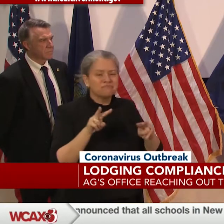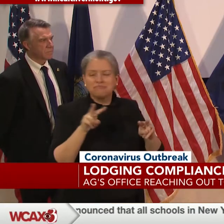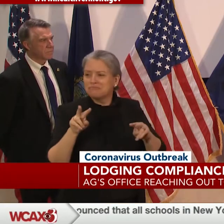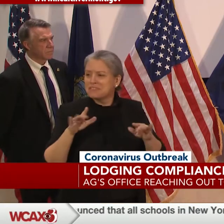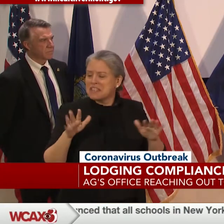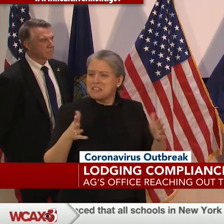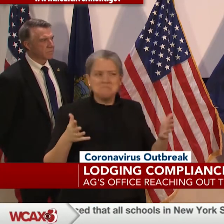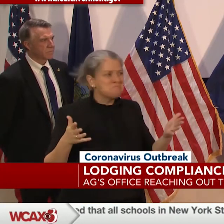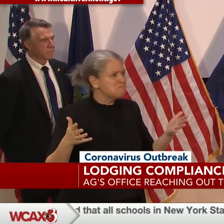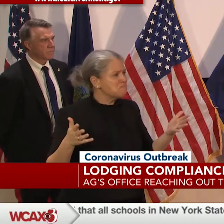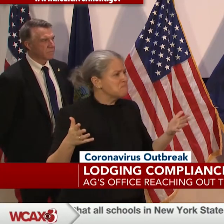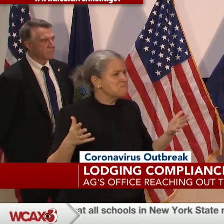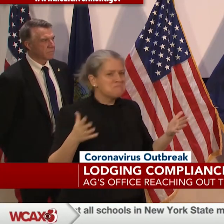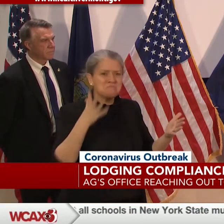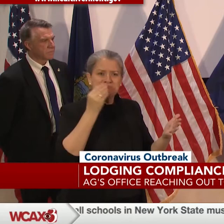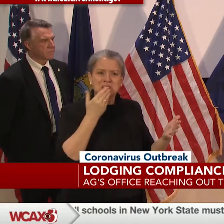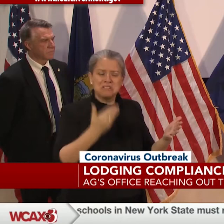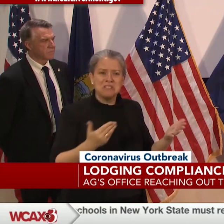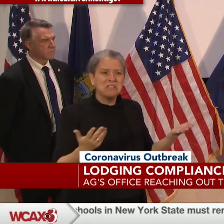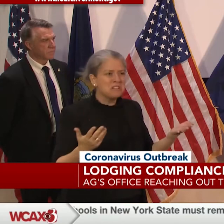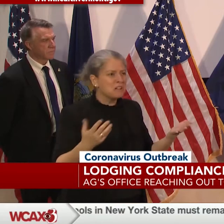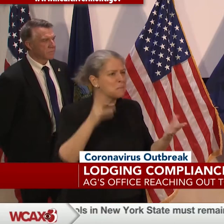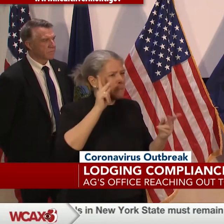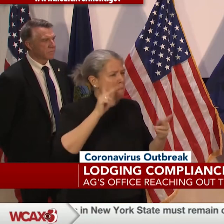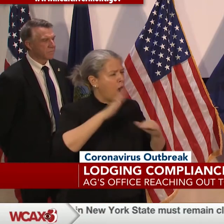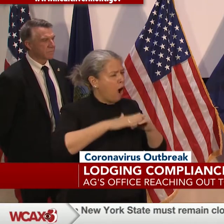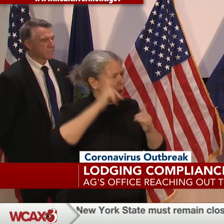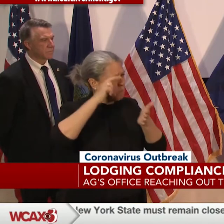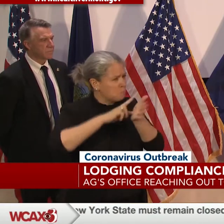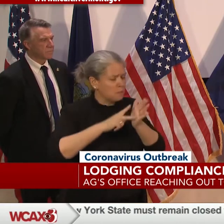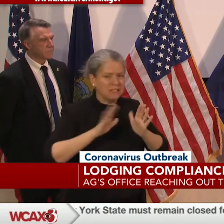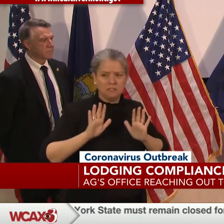what I saw, with some conscious distancing